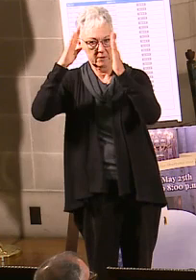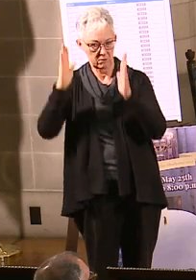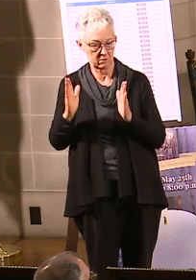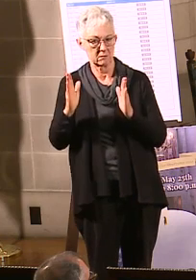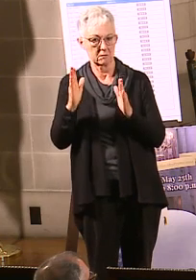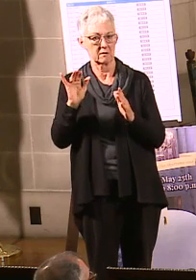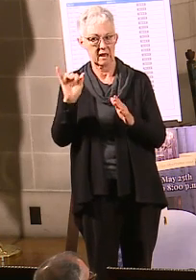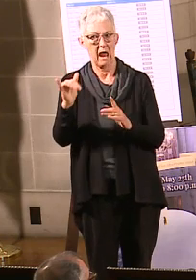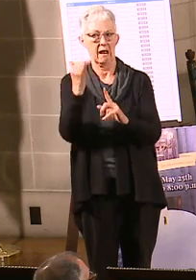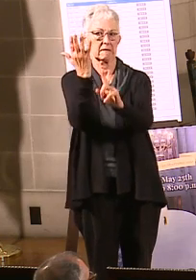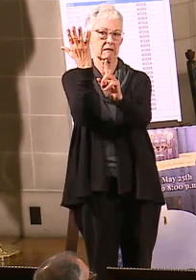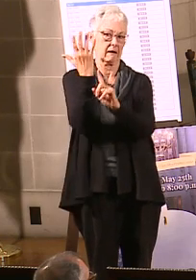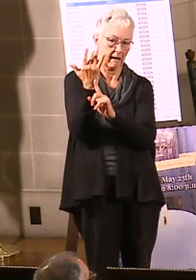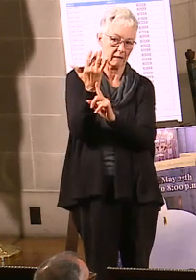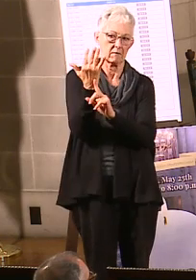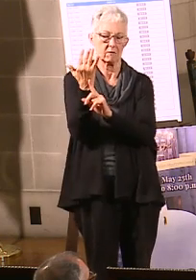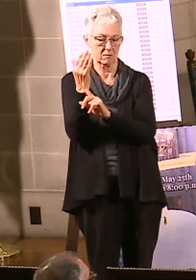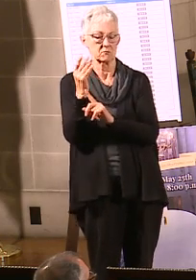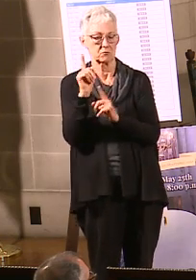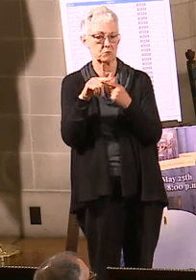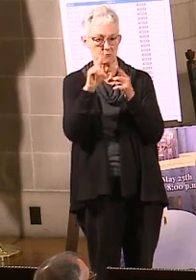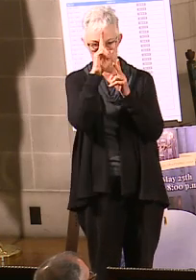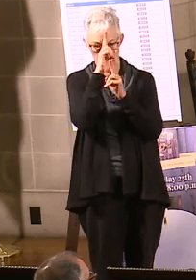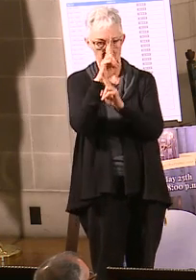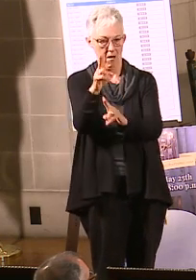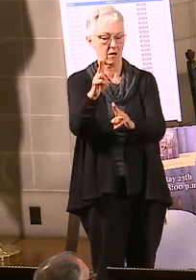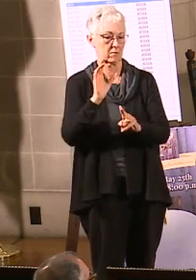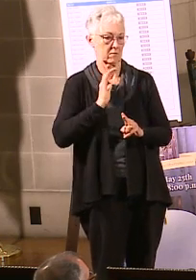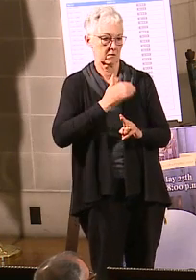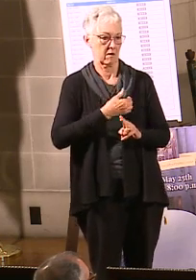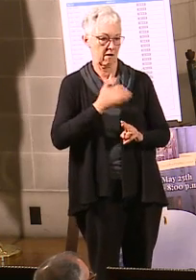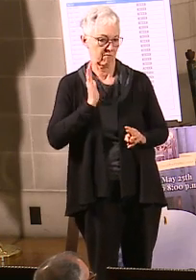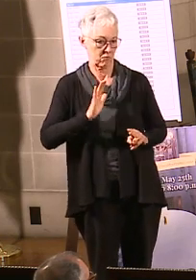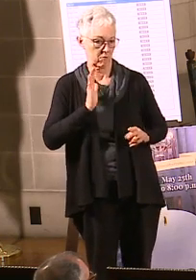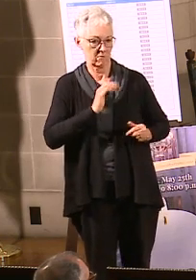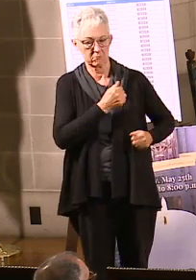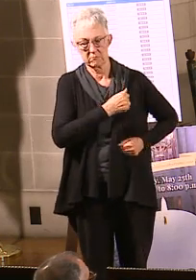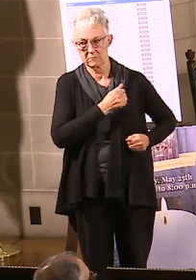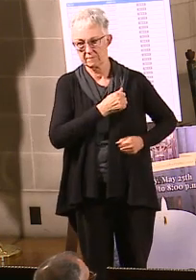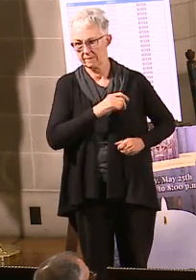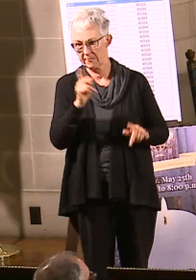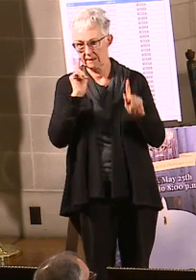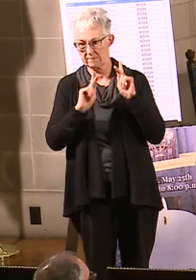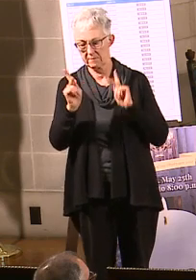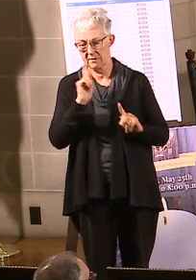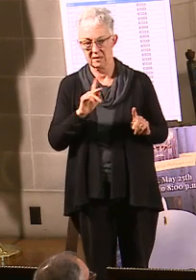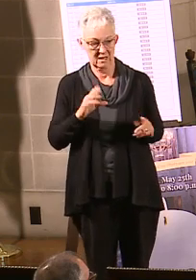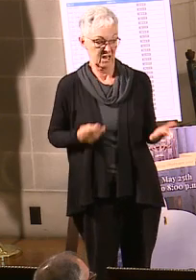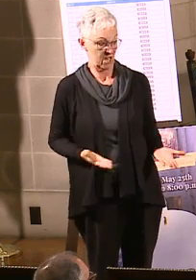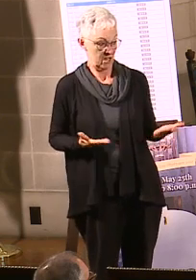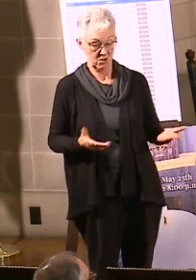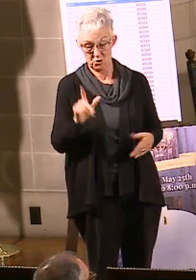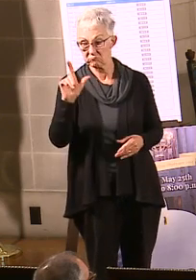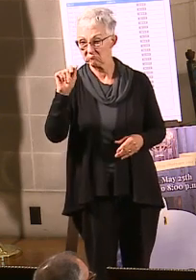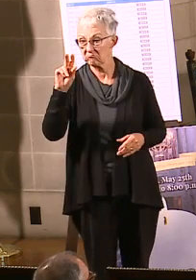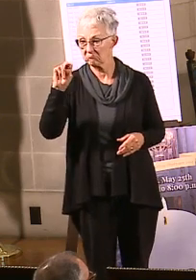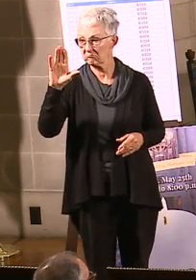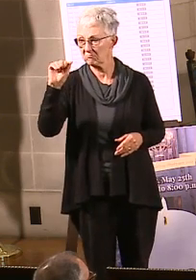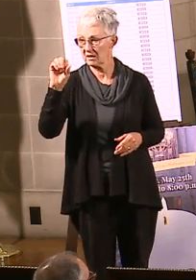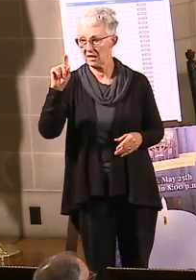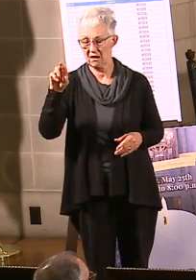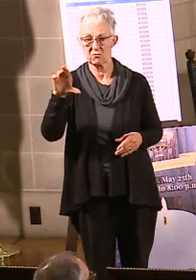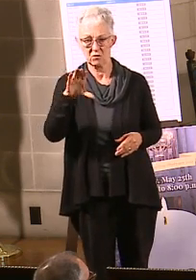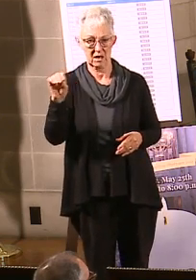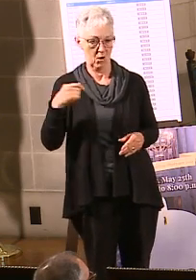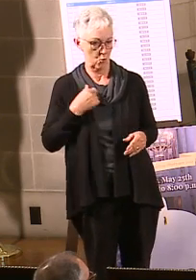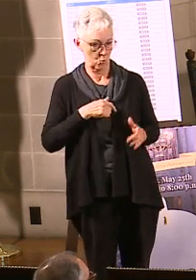and the coordinator of their Veterans Committee, and they too are supportive of it. So we should have some participation from throughout the state. And I would encourage, as soon as